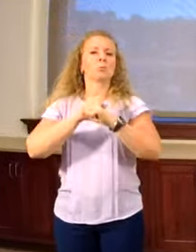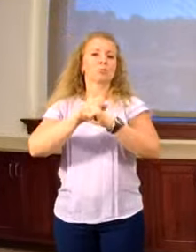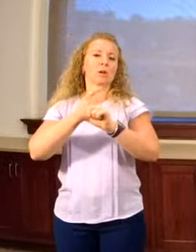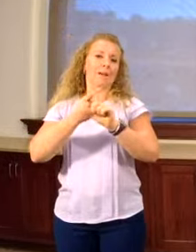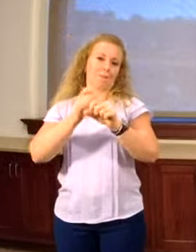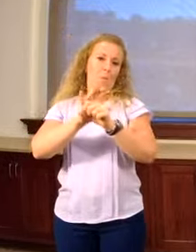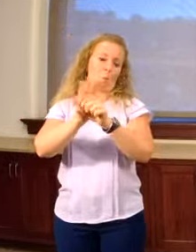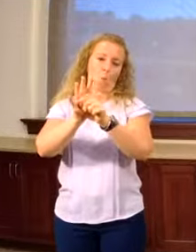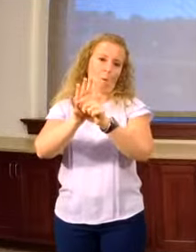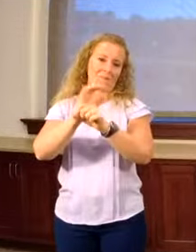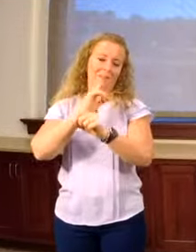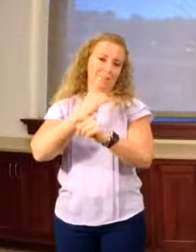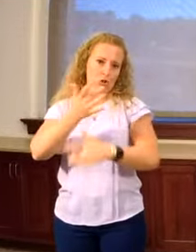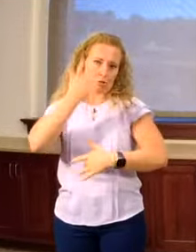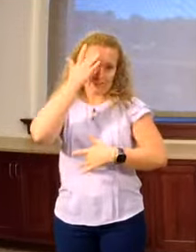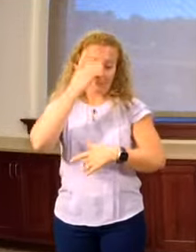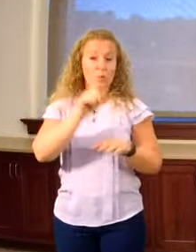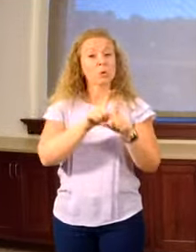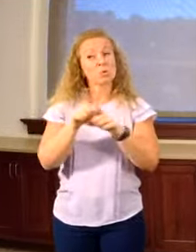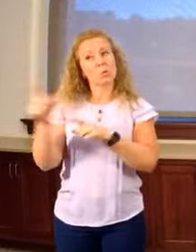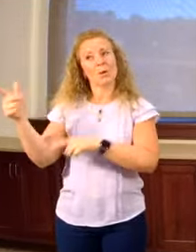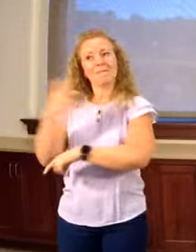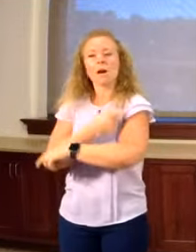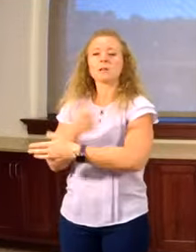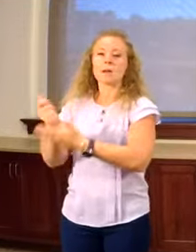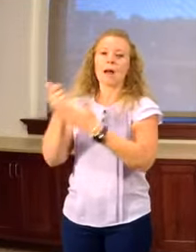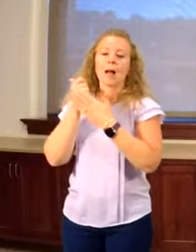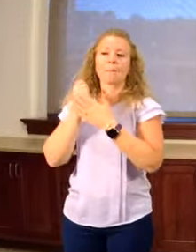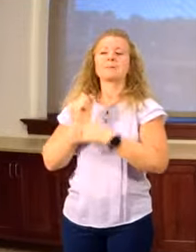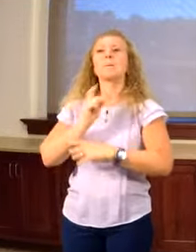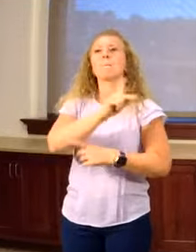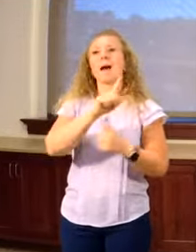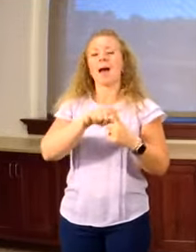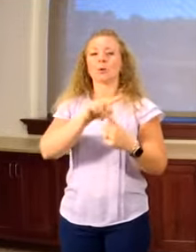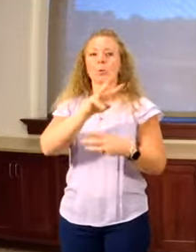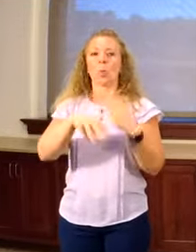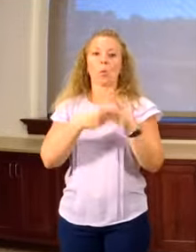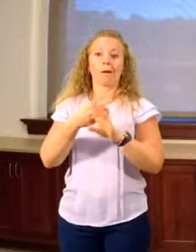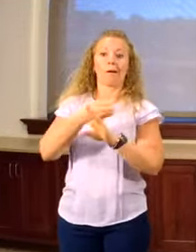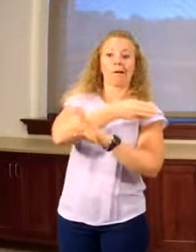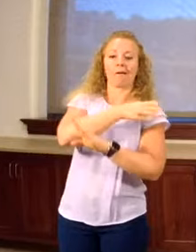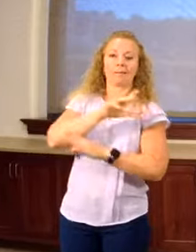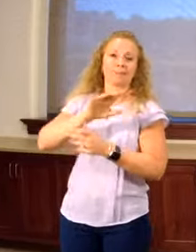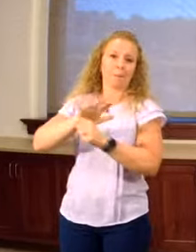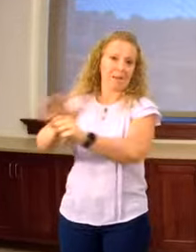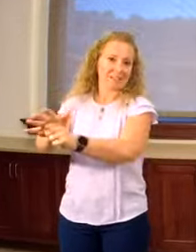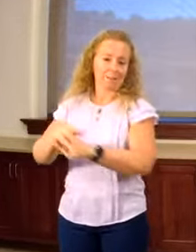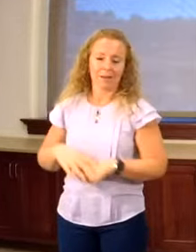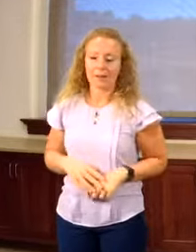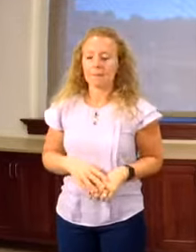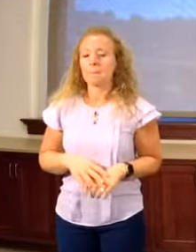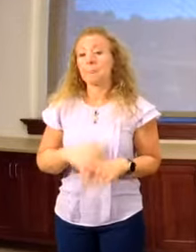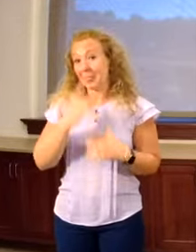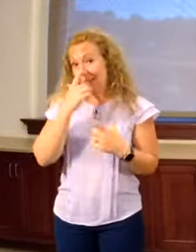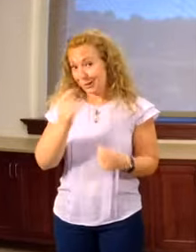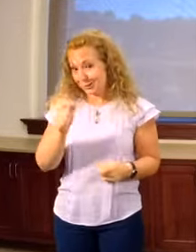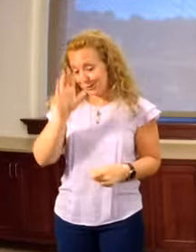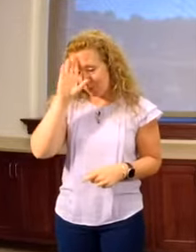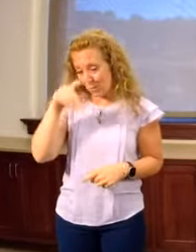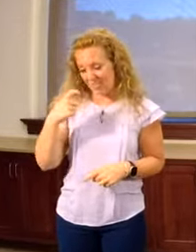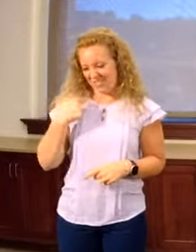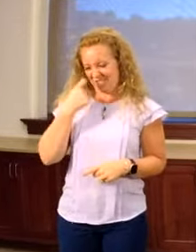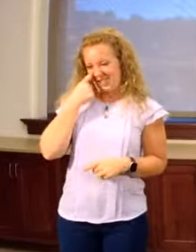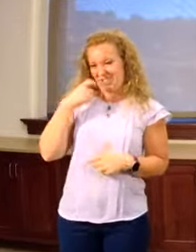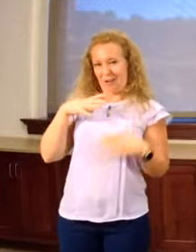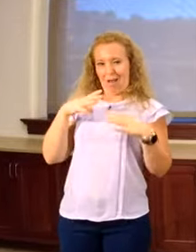COVID, and they're helping us get back to the world we knew pre-pandemic. It's interesting, over the holiday weekend, I saw